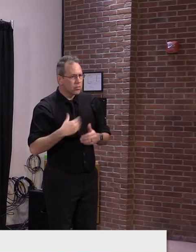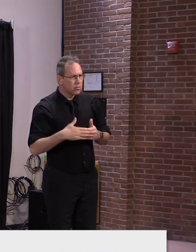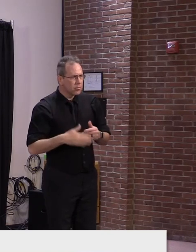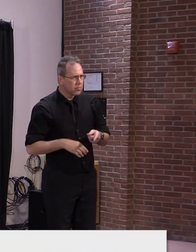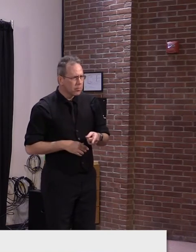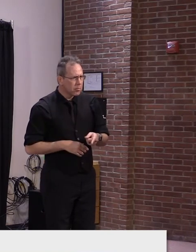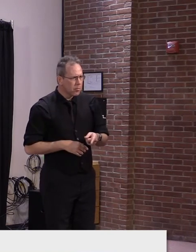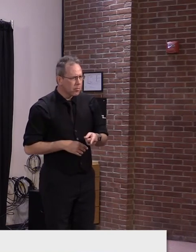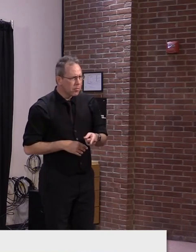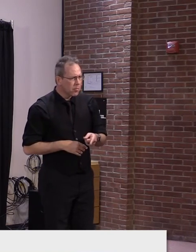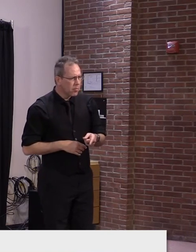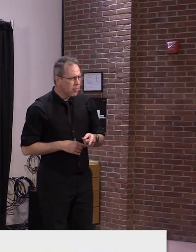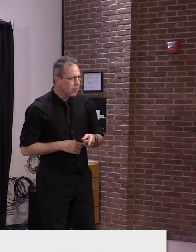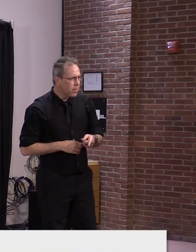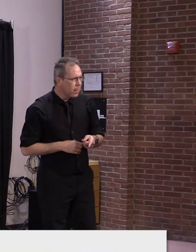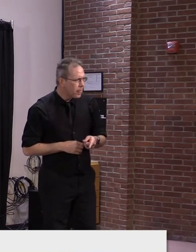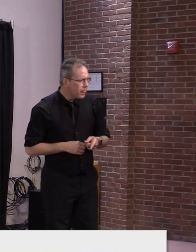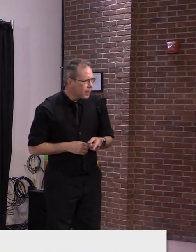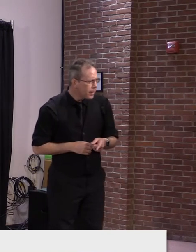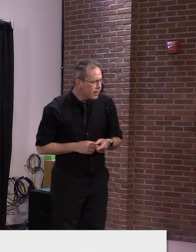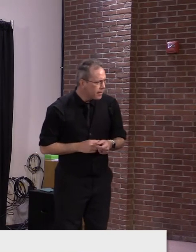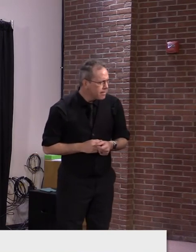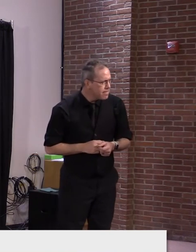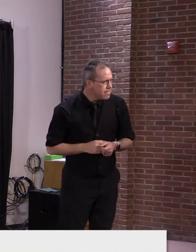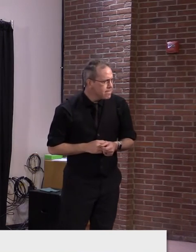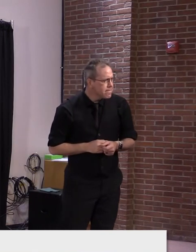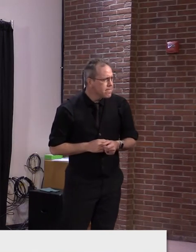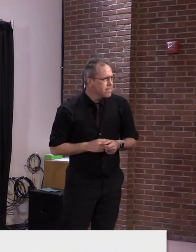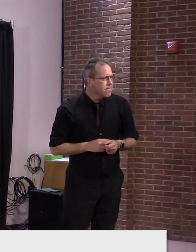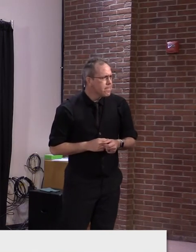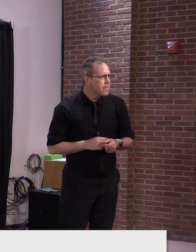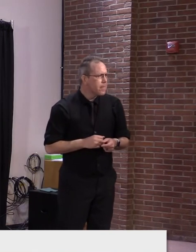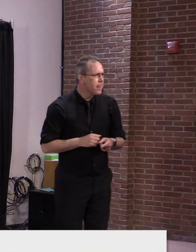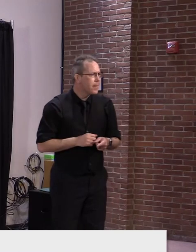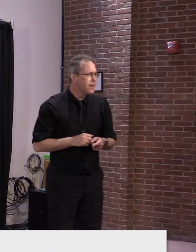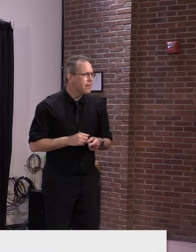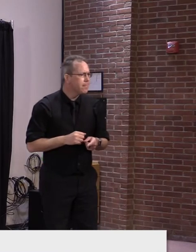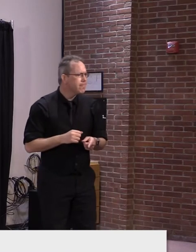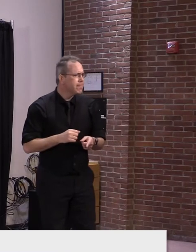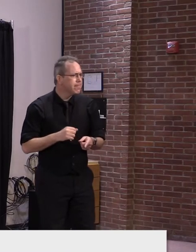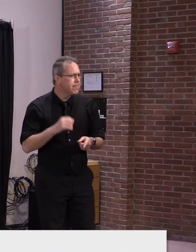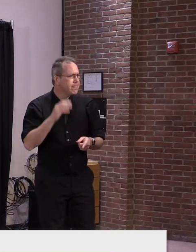Come on. We got you, Ed. Hello? We got it, yep. There we go.